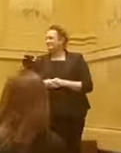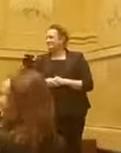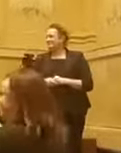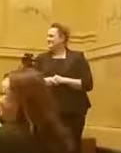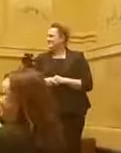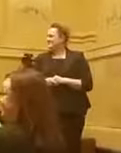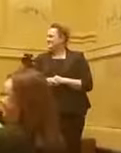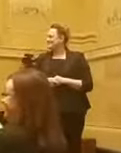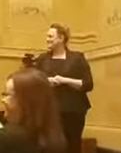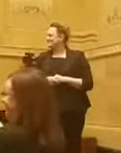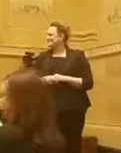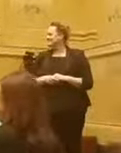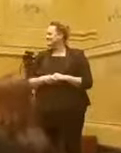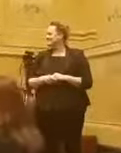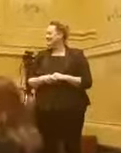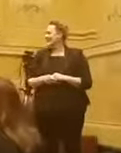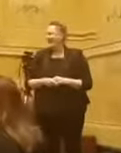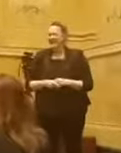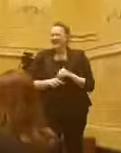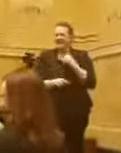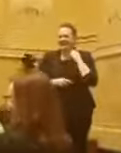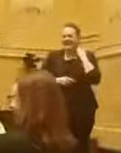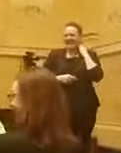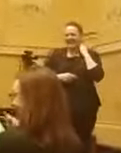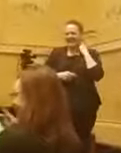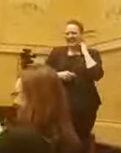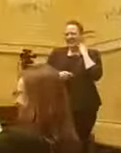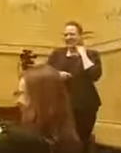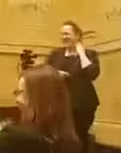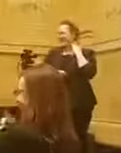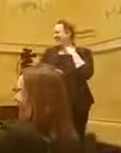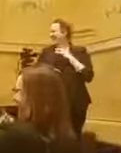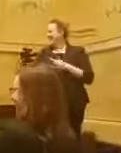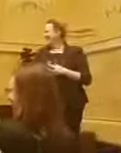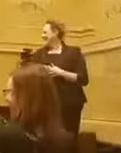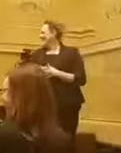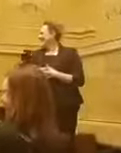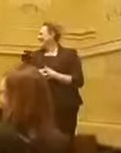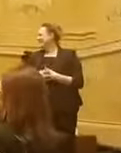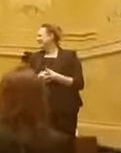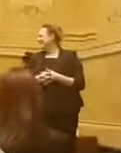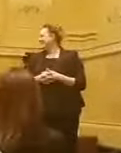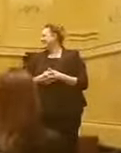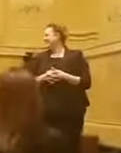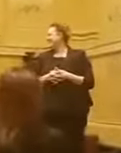Yeah.